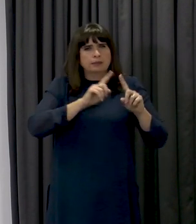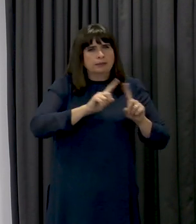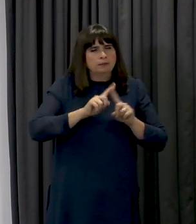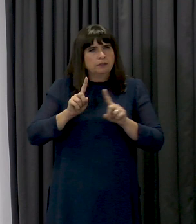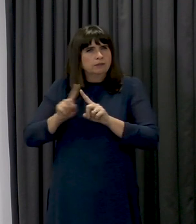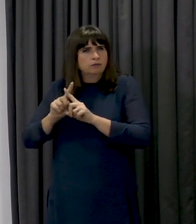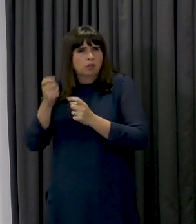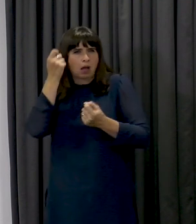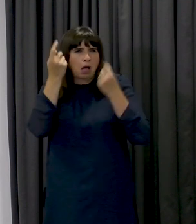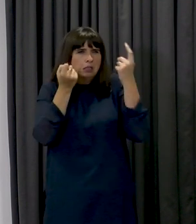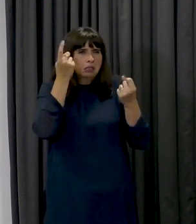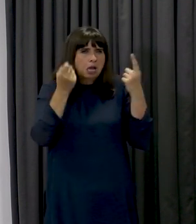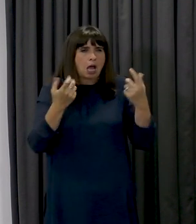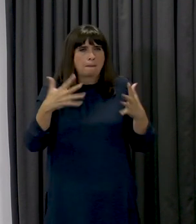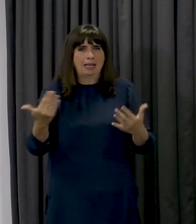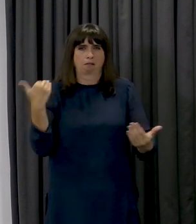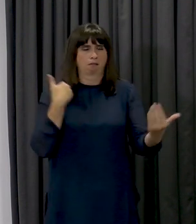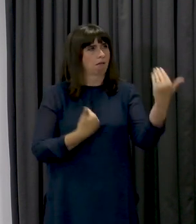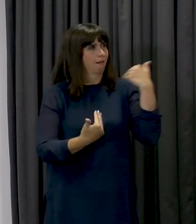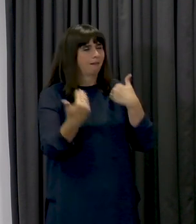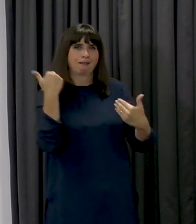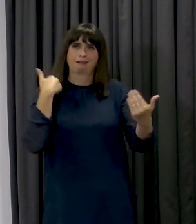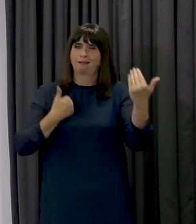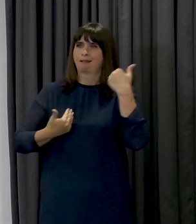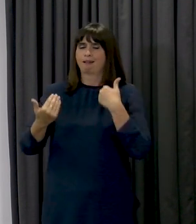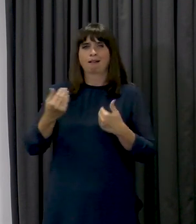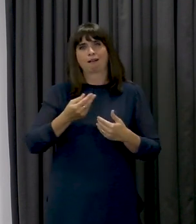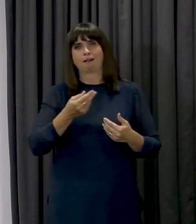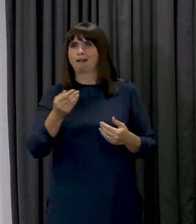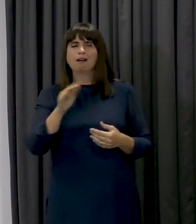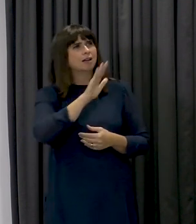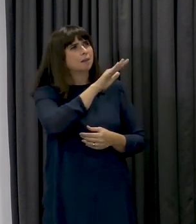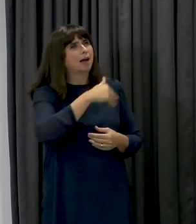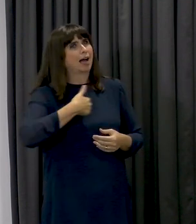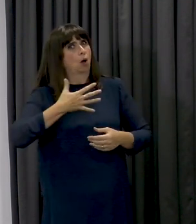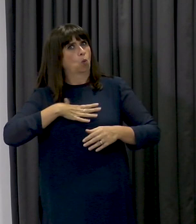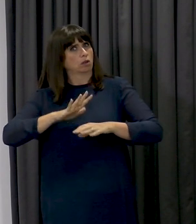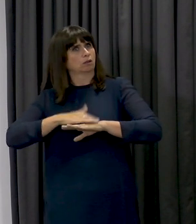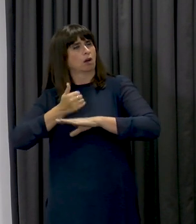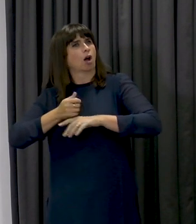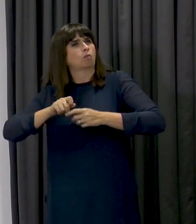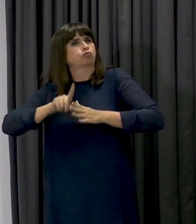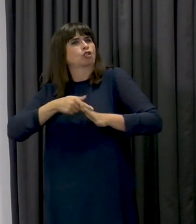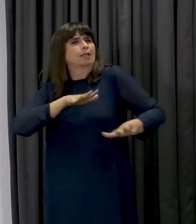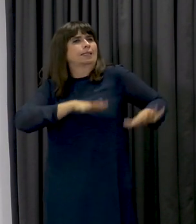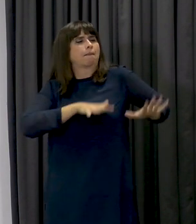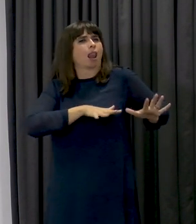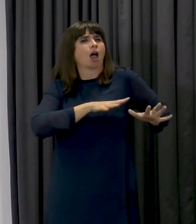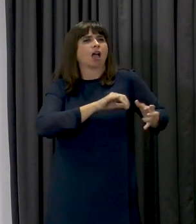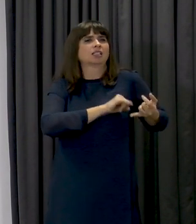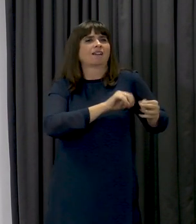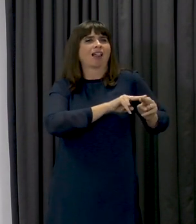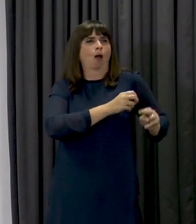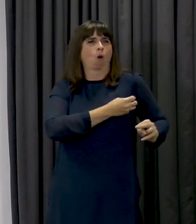come in to us from people wanting to run schemes of that sort and others. We are